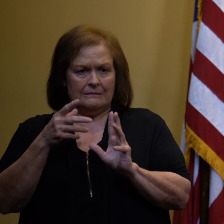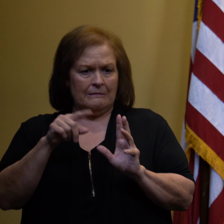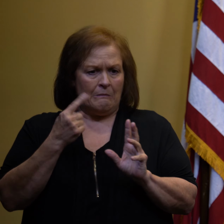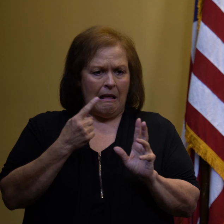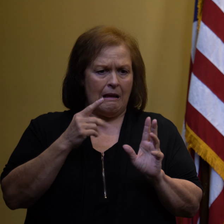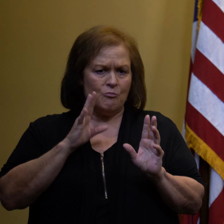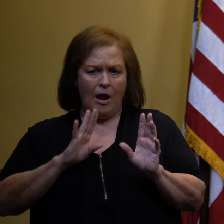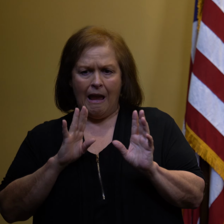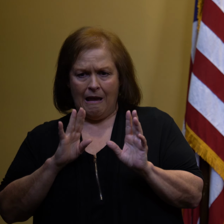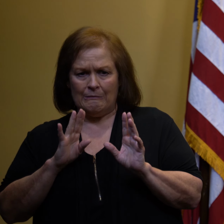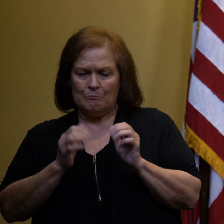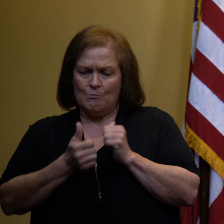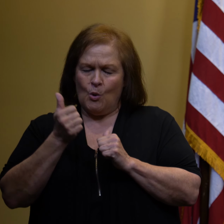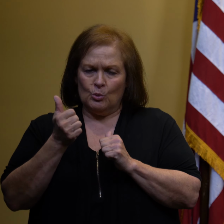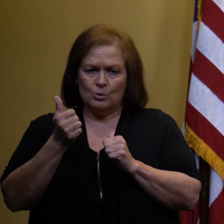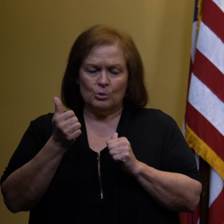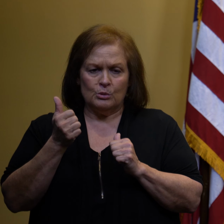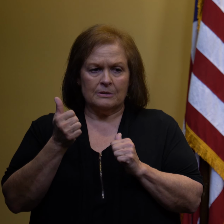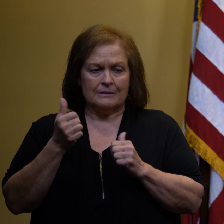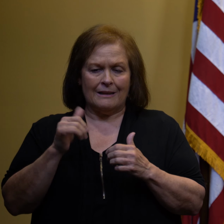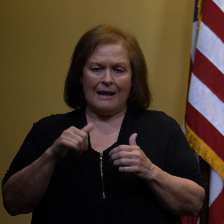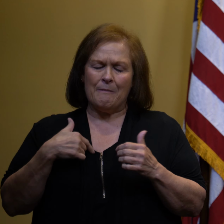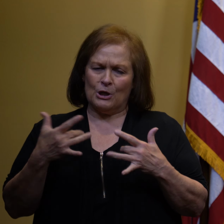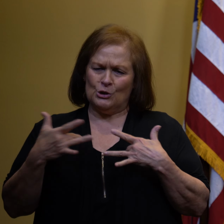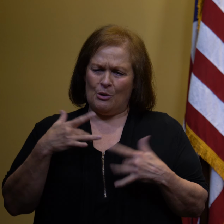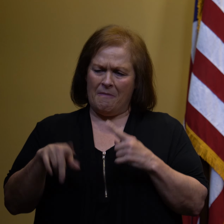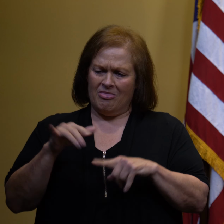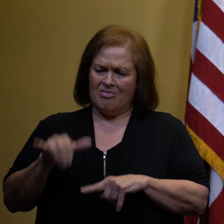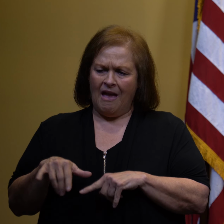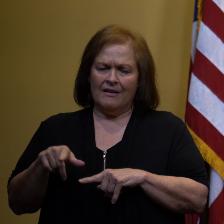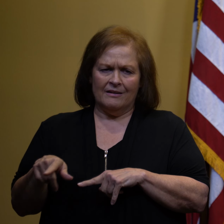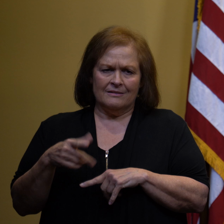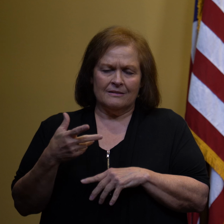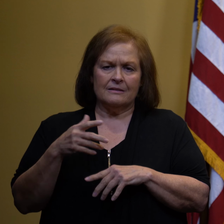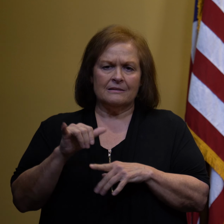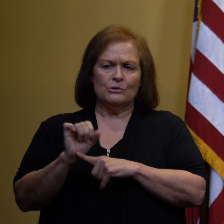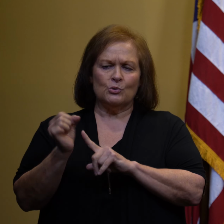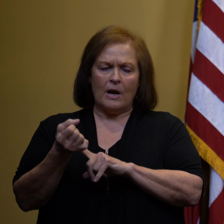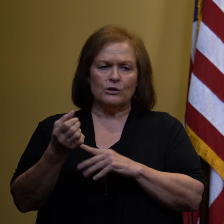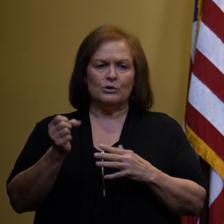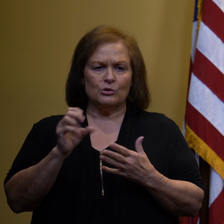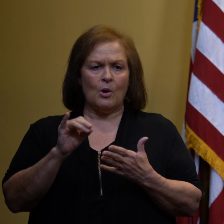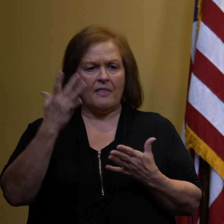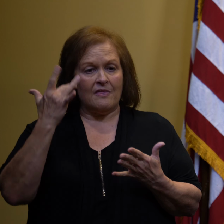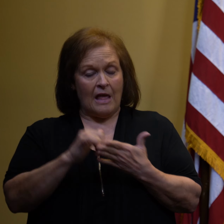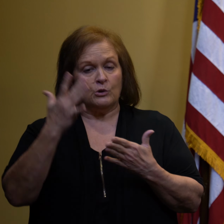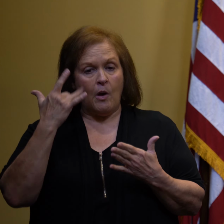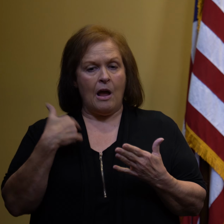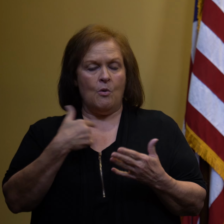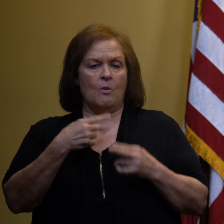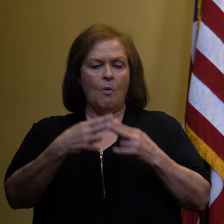black and brown primarily, and it's concerning. So this is led again to the Adopt a